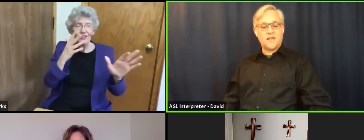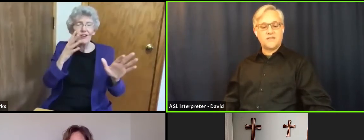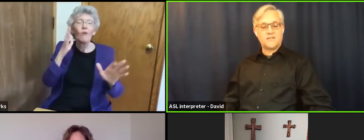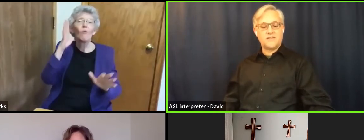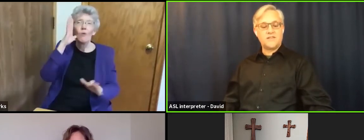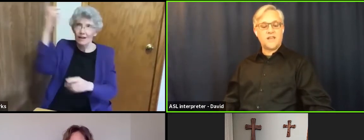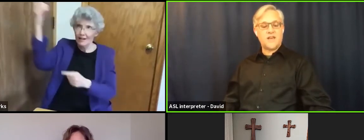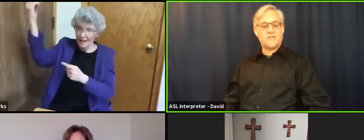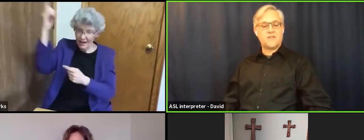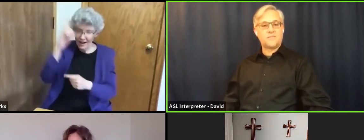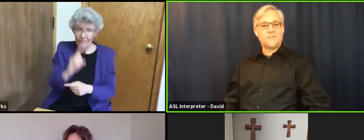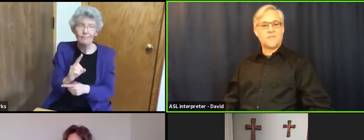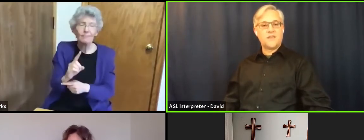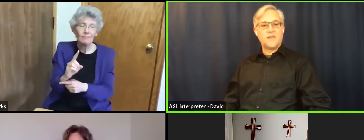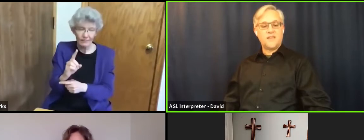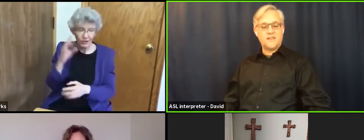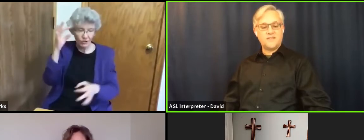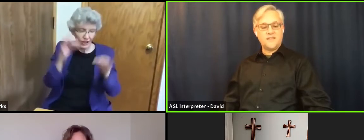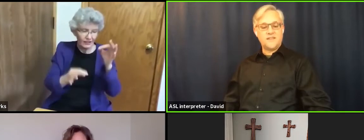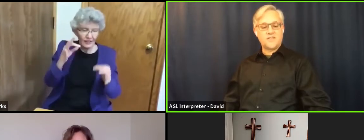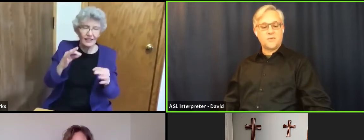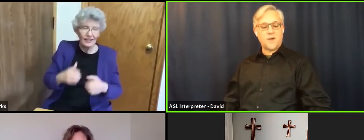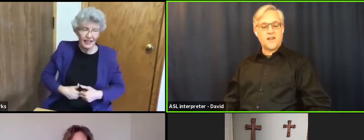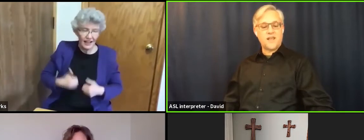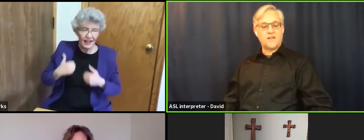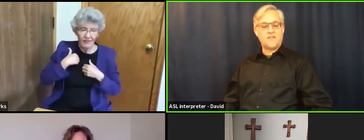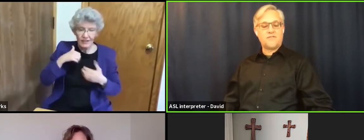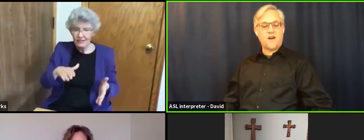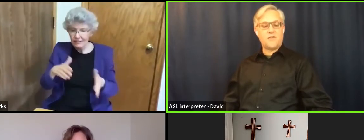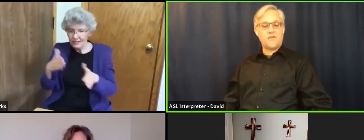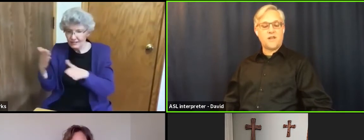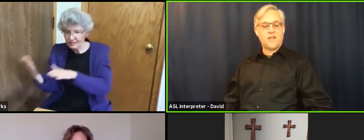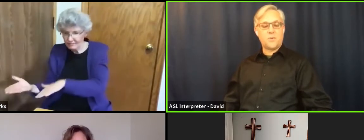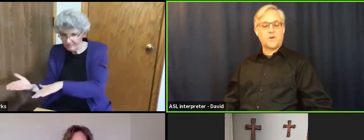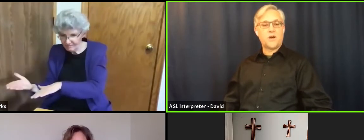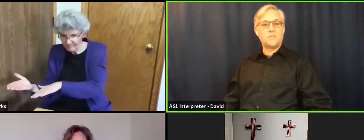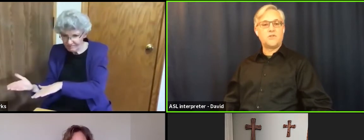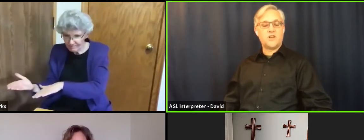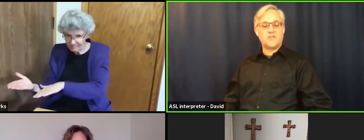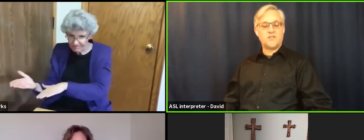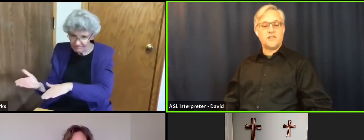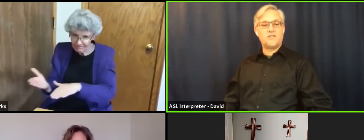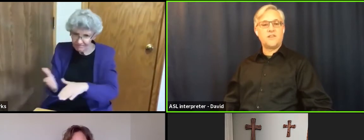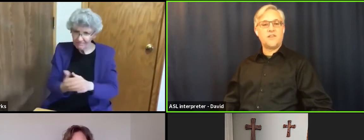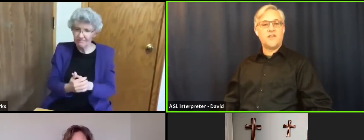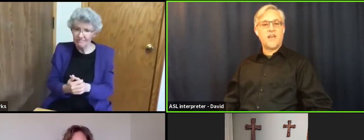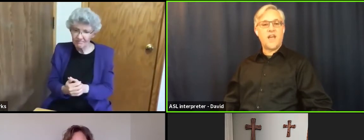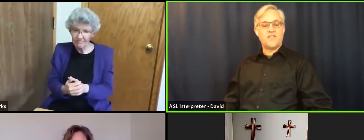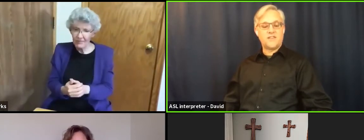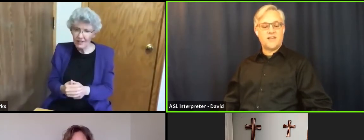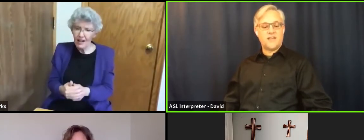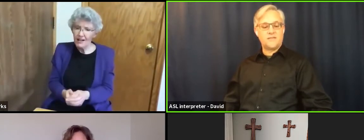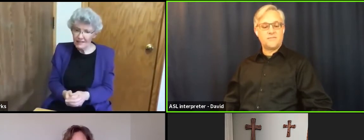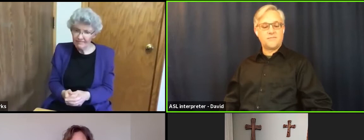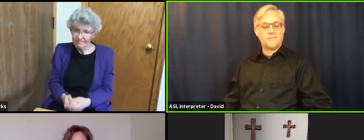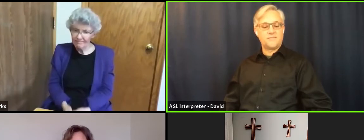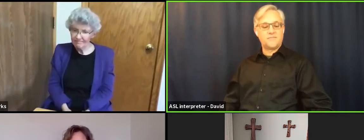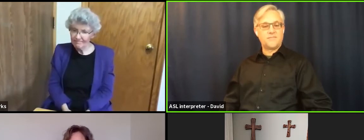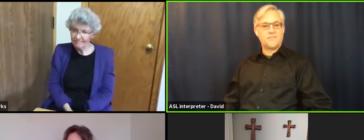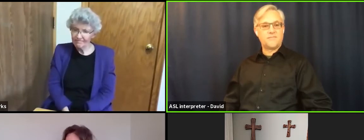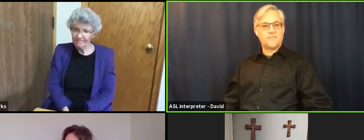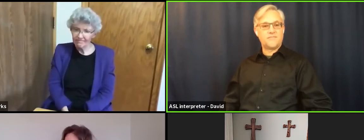again and ascended to heaven. He is seated at the right hand of the Father, and he will come to judge the living and the dead.